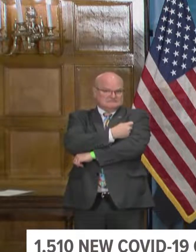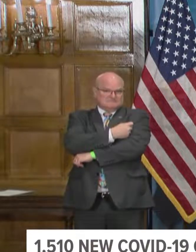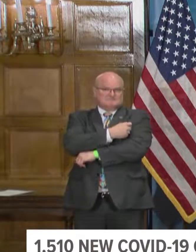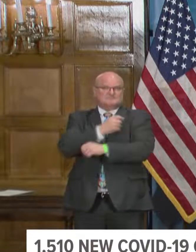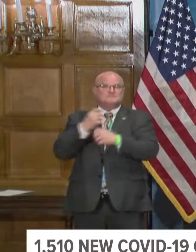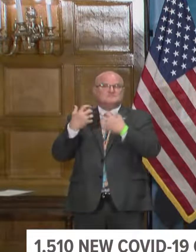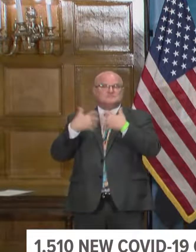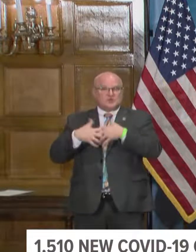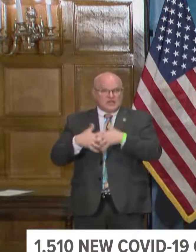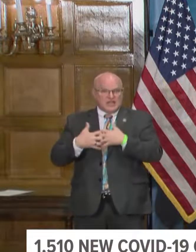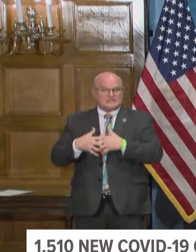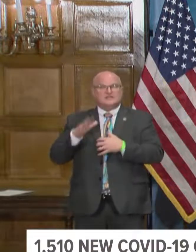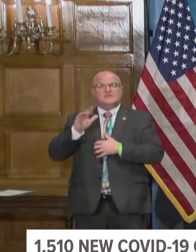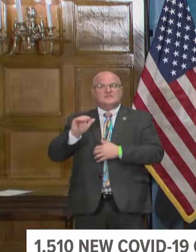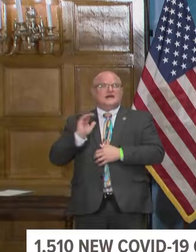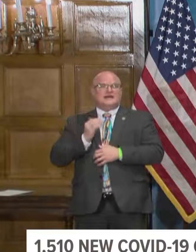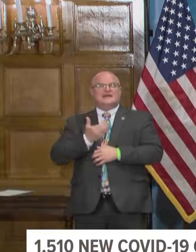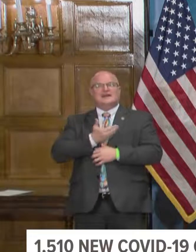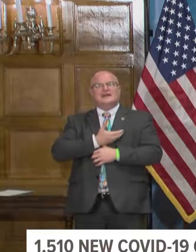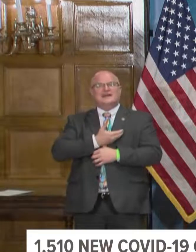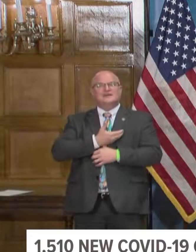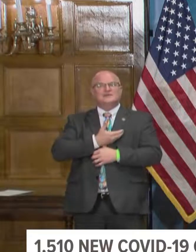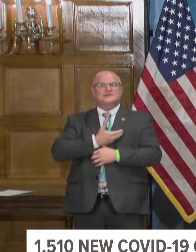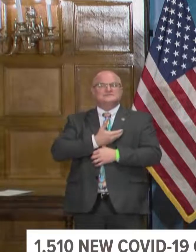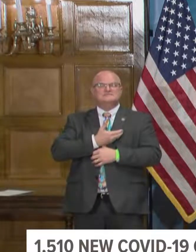production by our